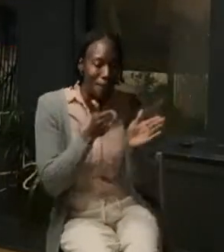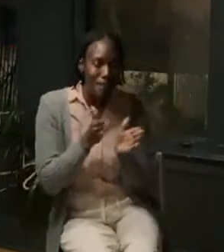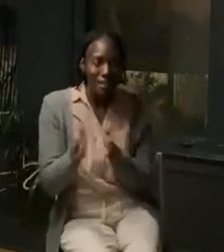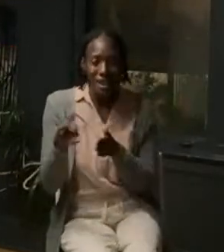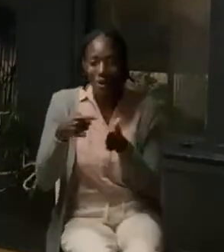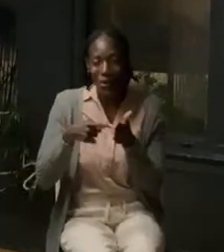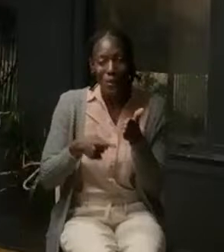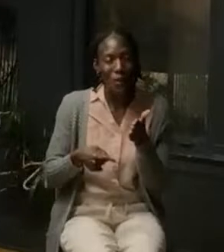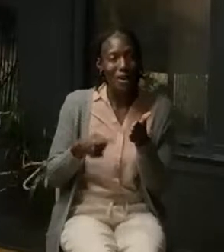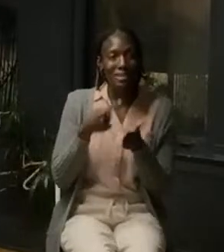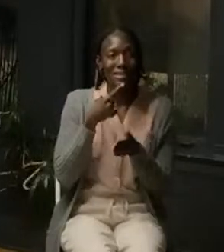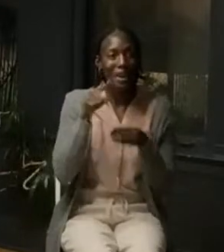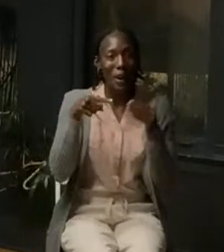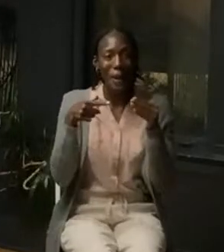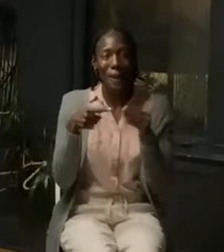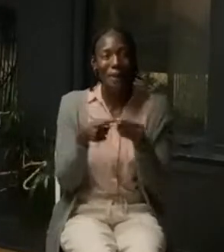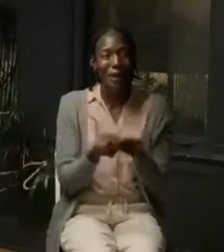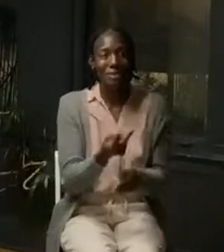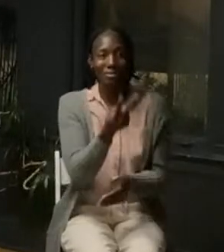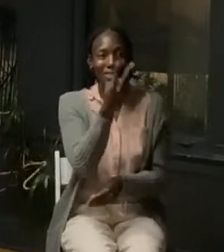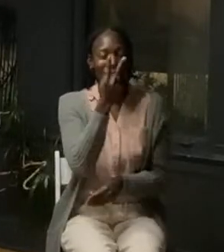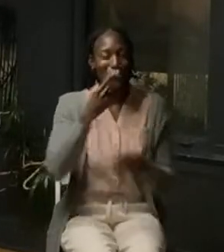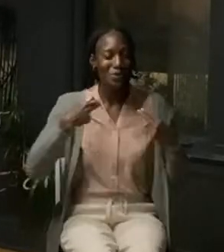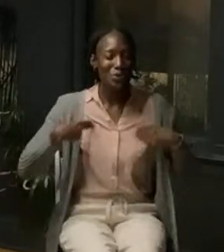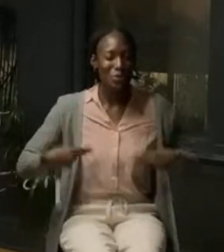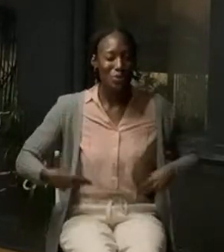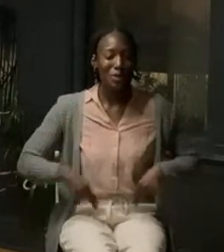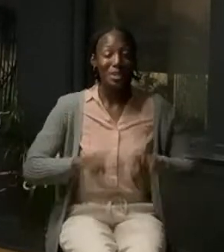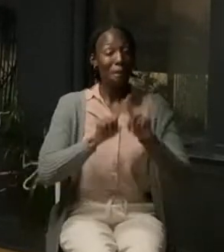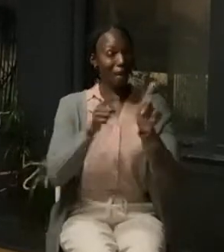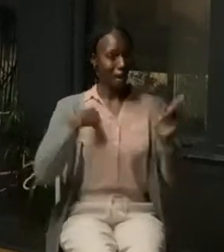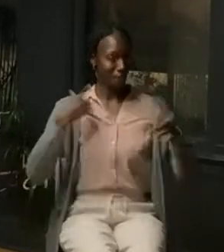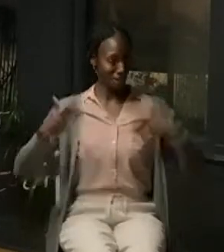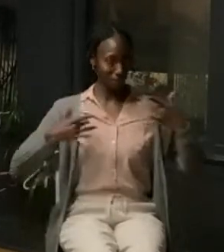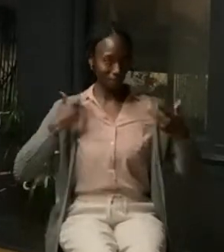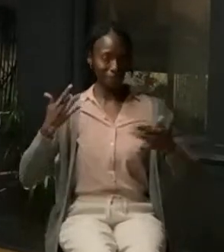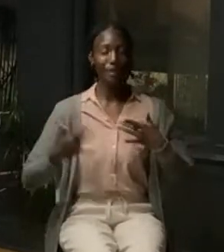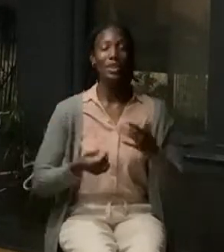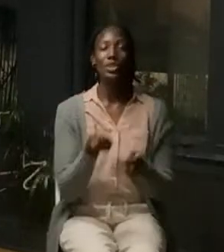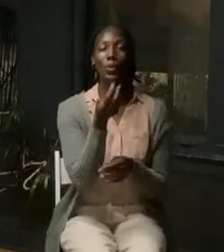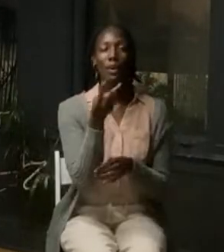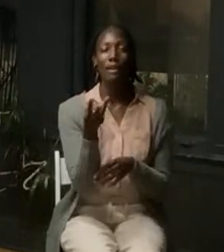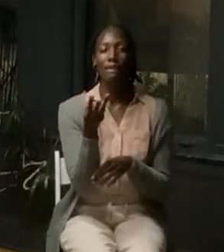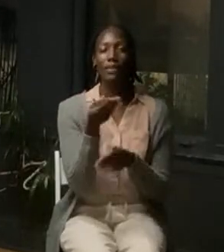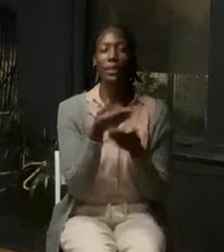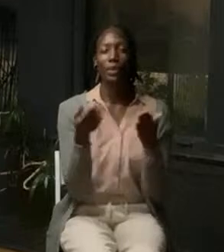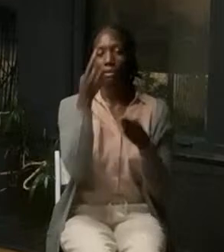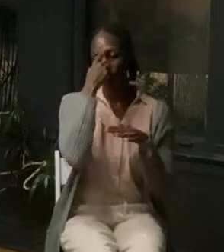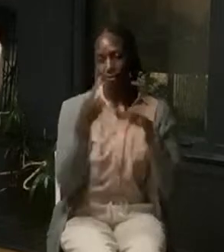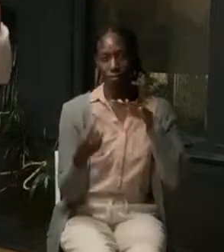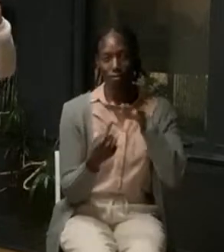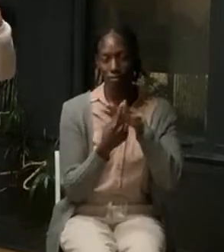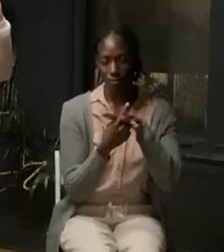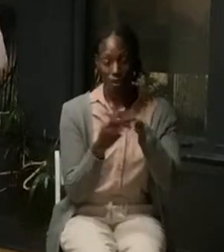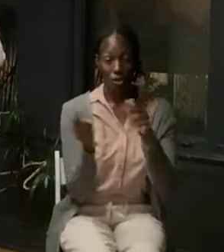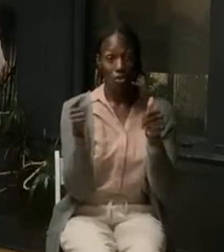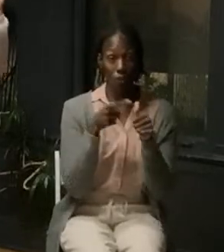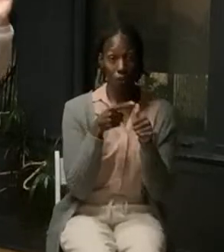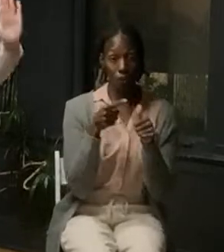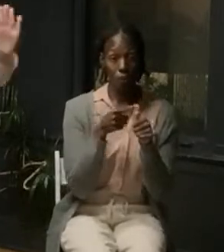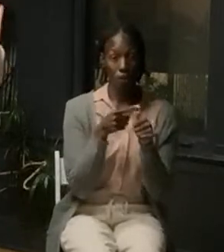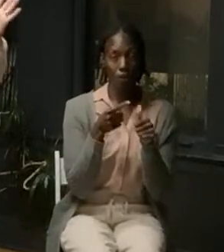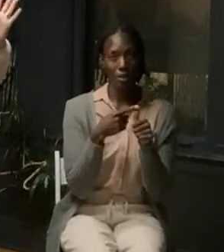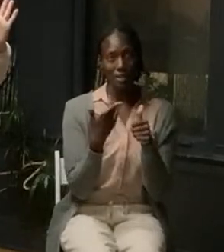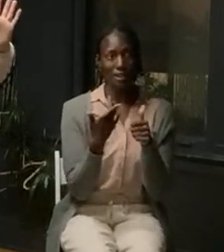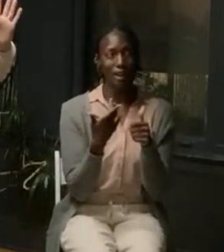about these 2 humans, but I'm so excited. There are a couple of things that come to mind. And the first is just sort of the